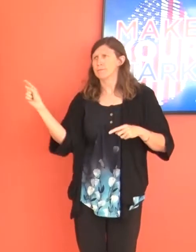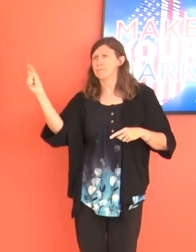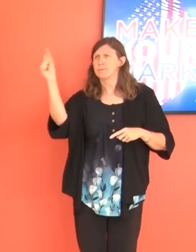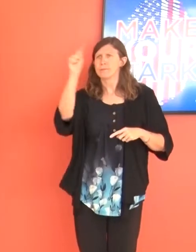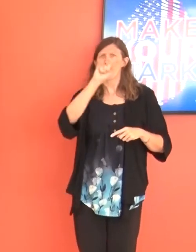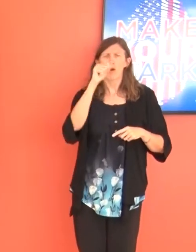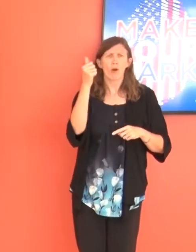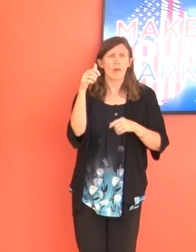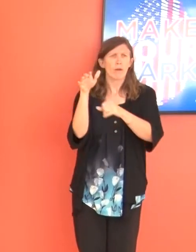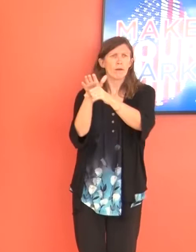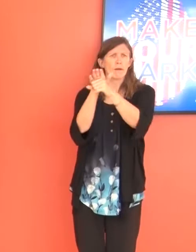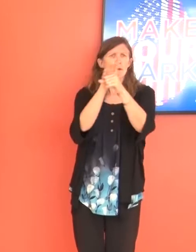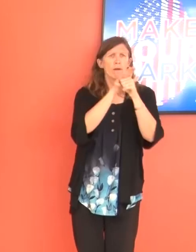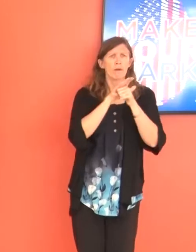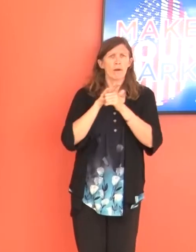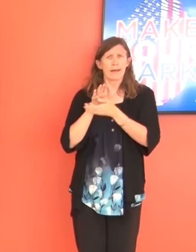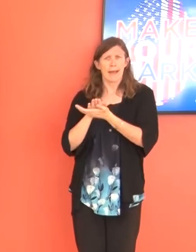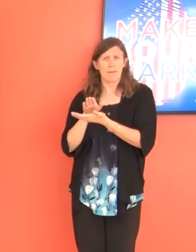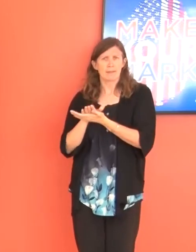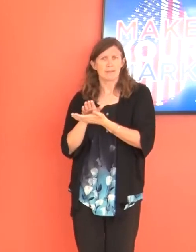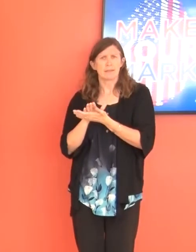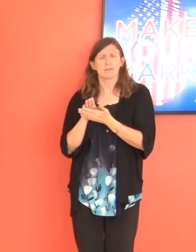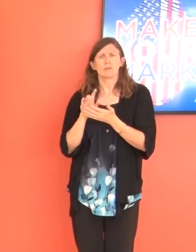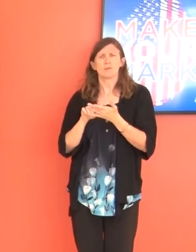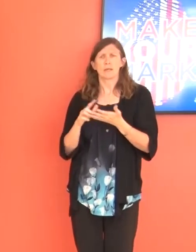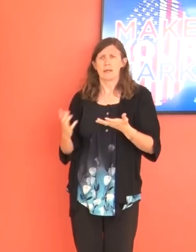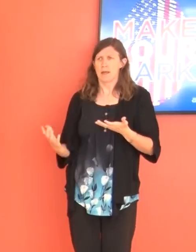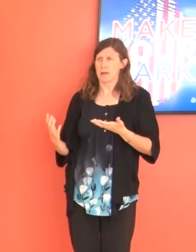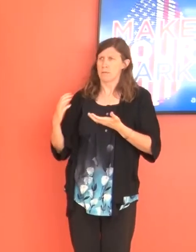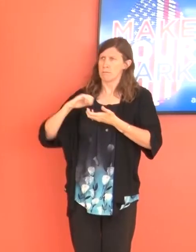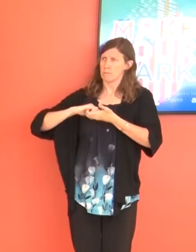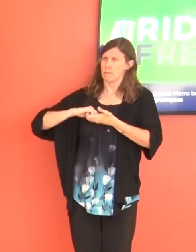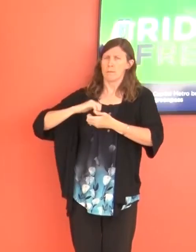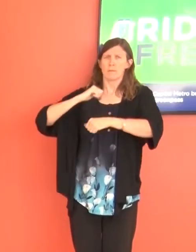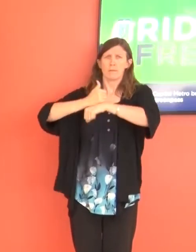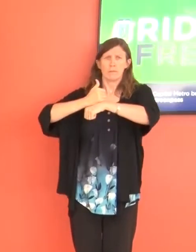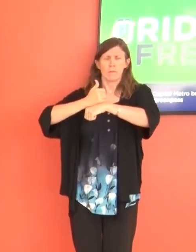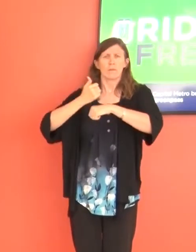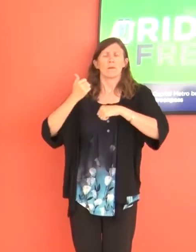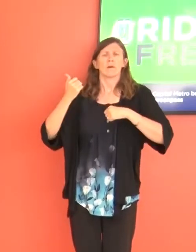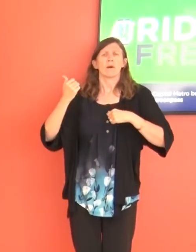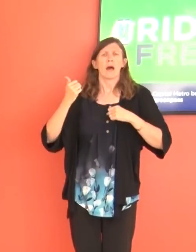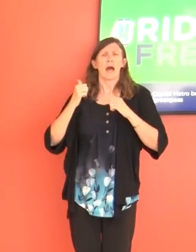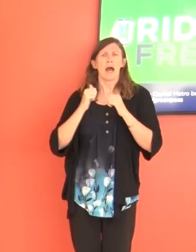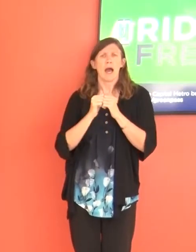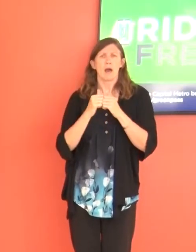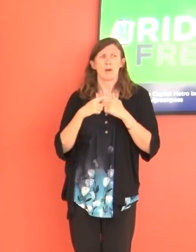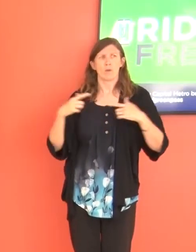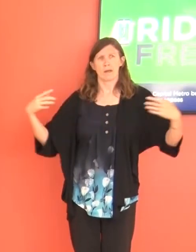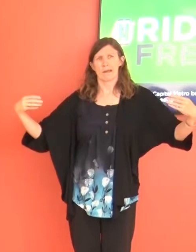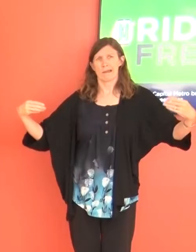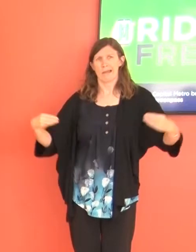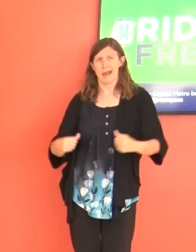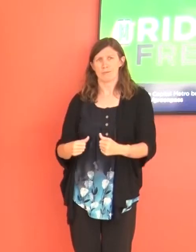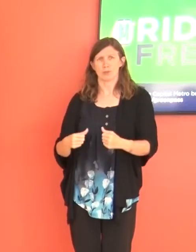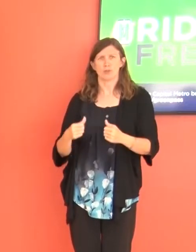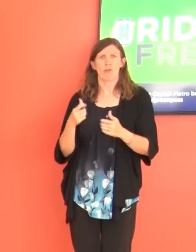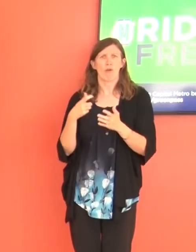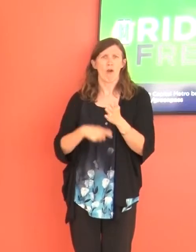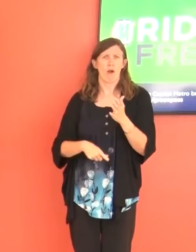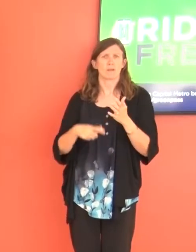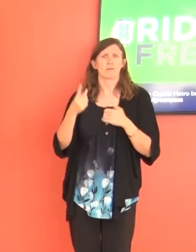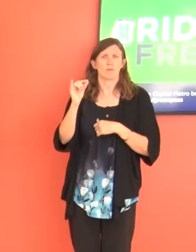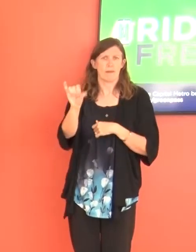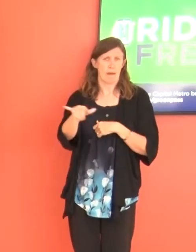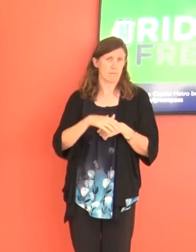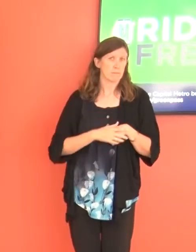we can bring together, and how can we leverage the cost of doing that. And so